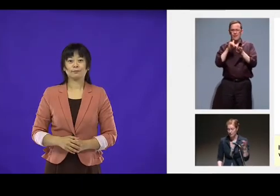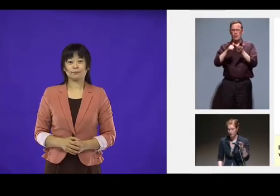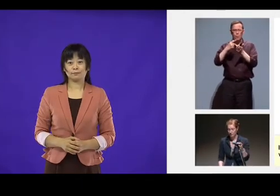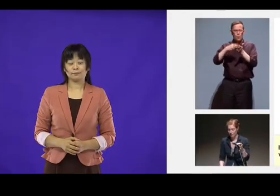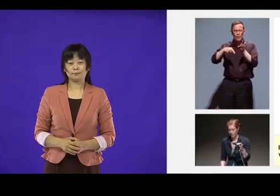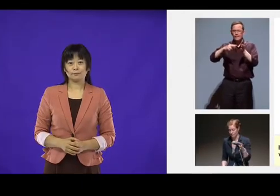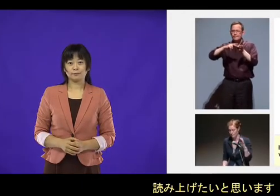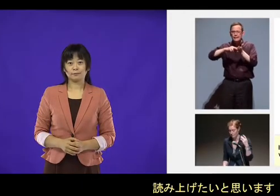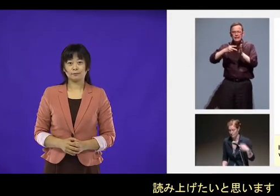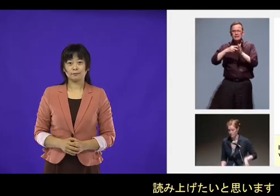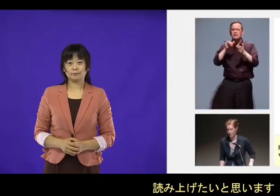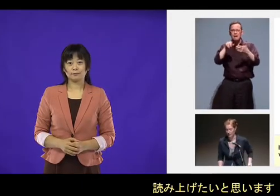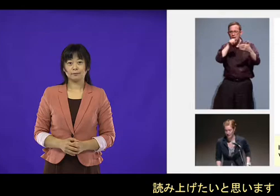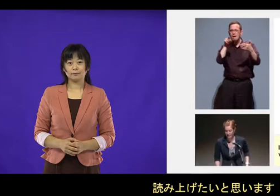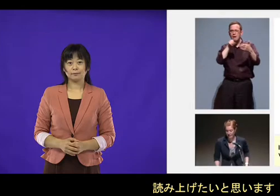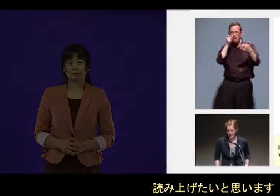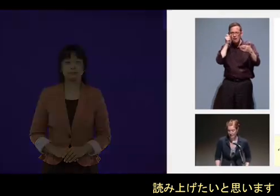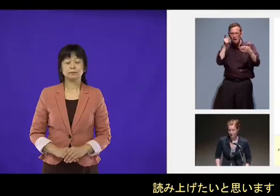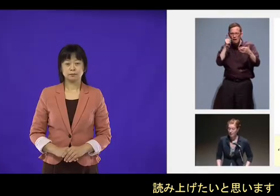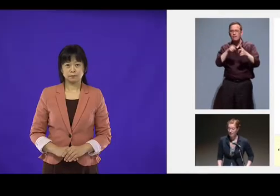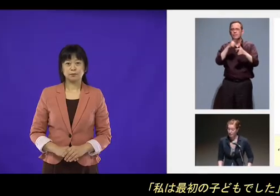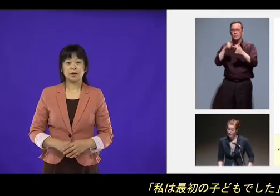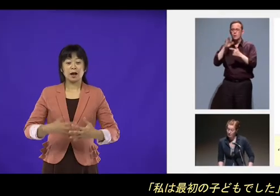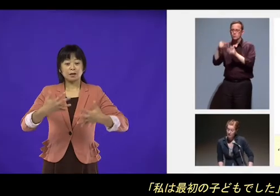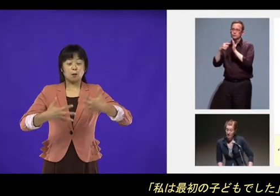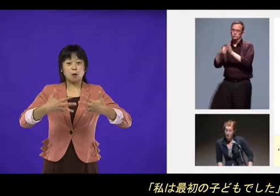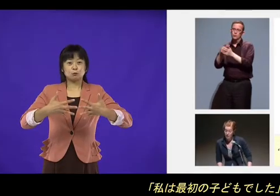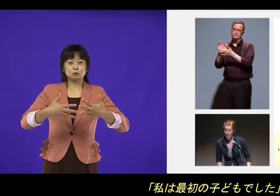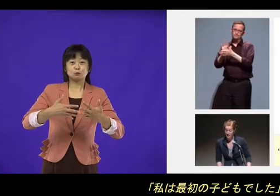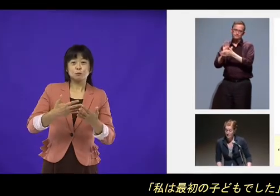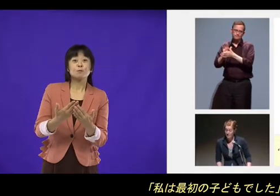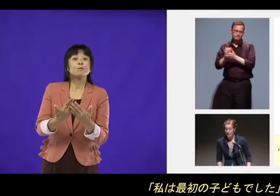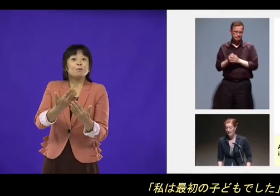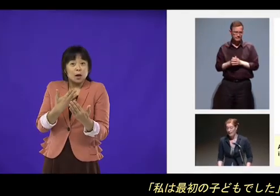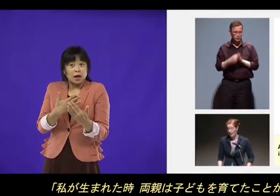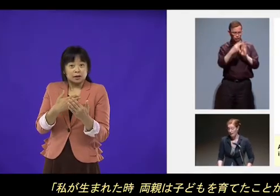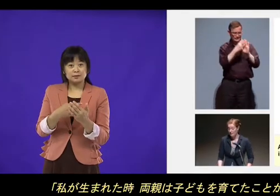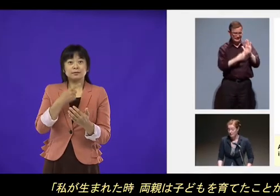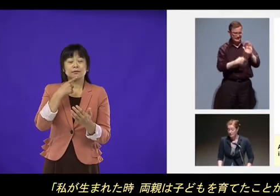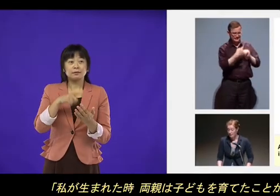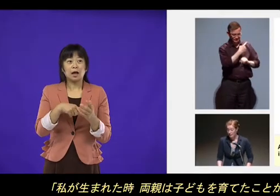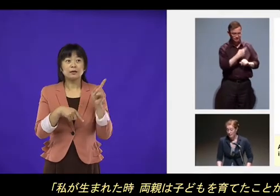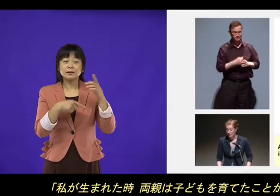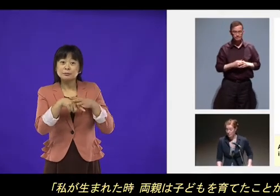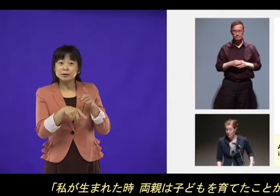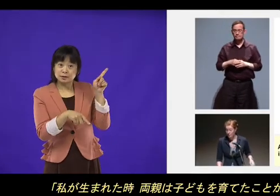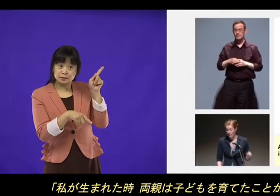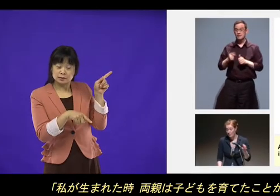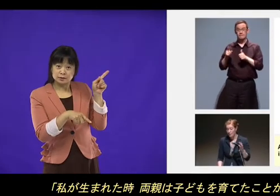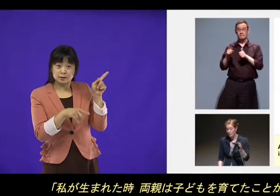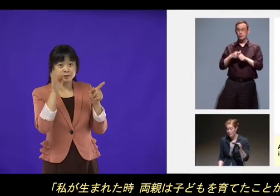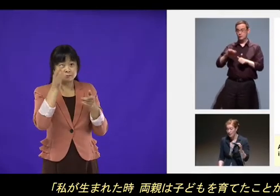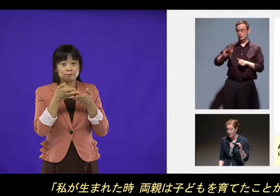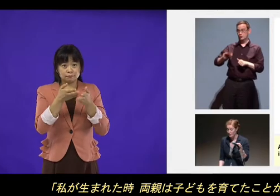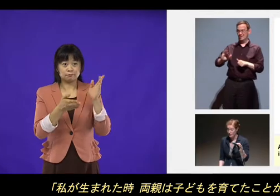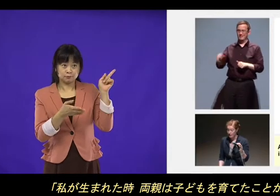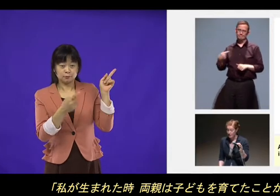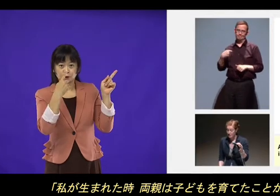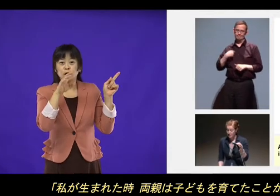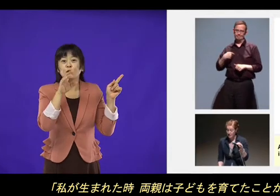video. I'll also read it out. So the first child was me, and at the time I was born, my parents